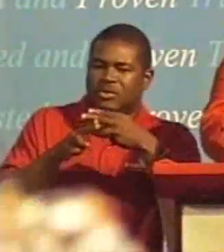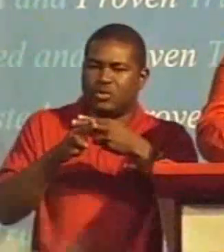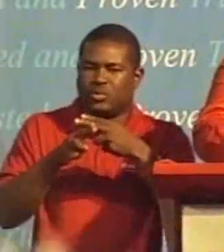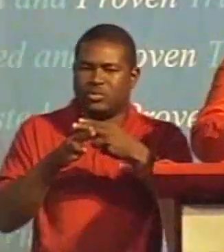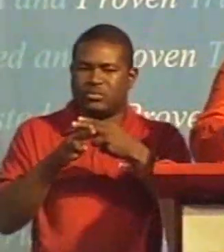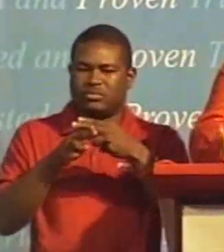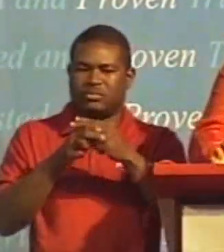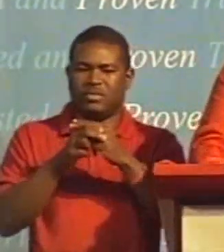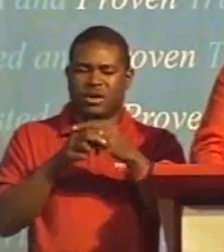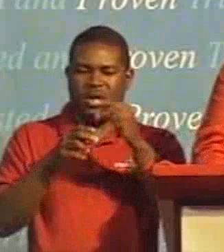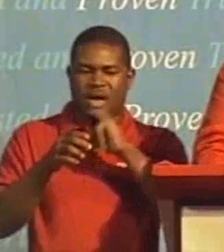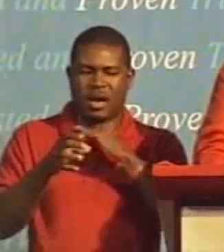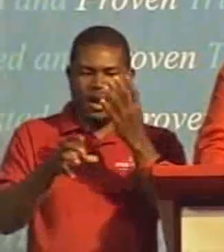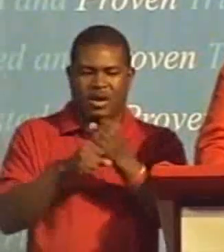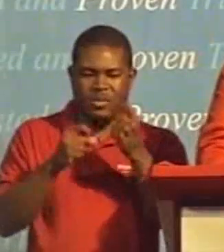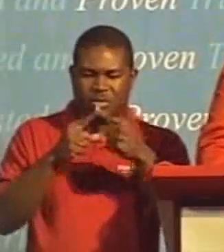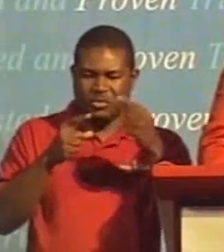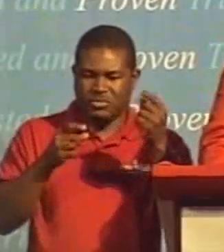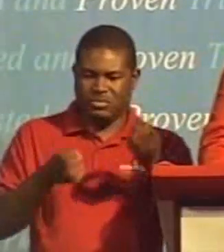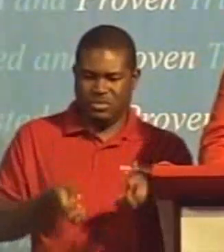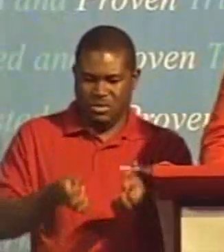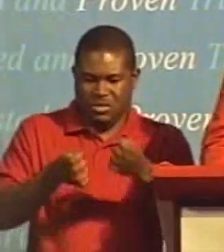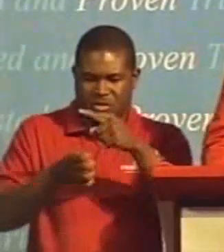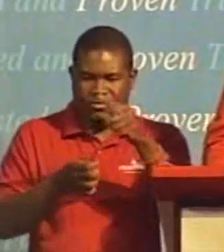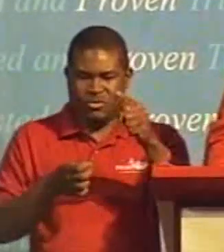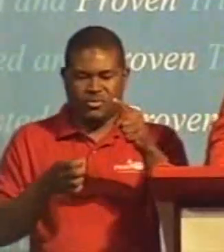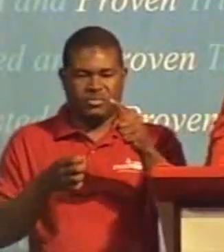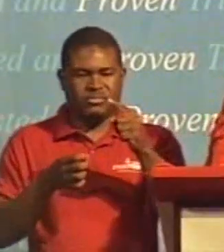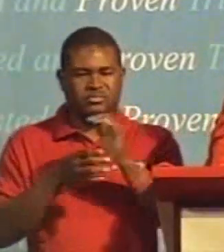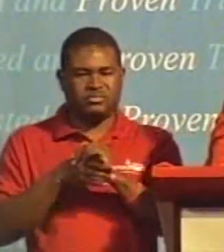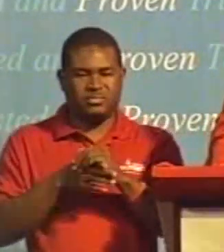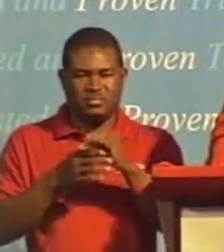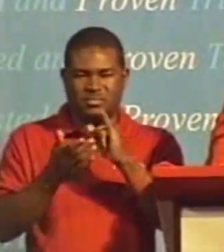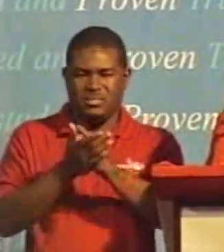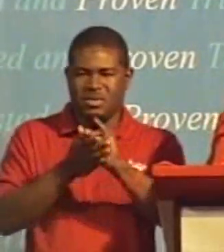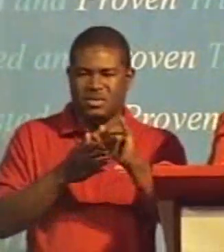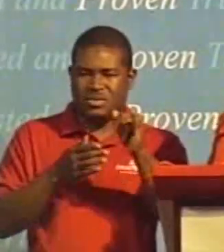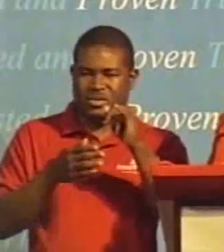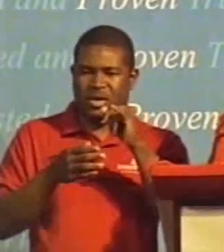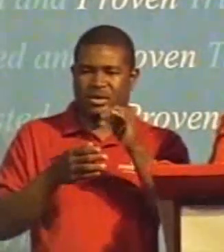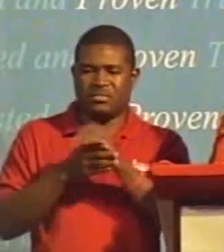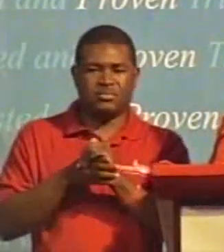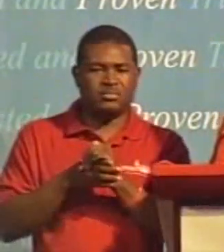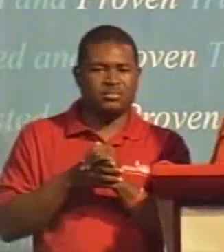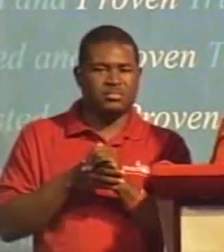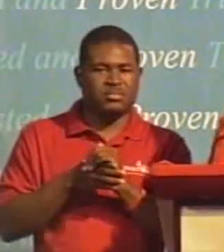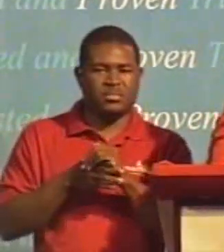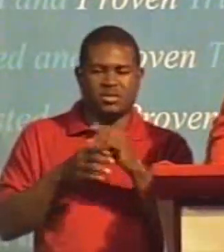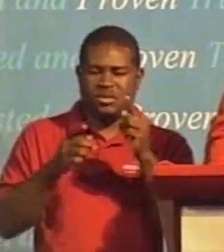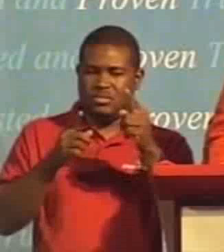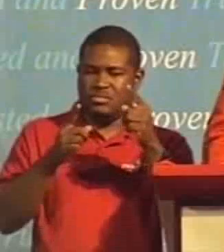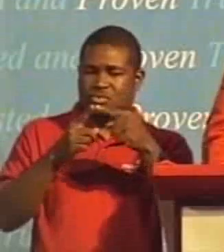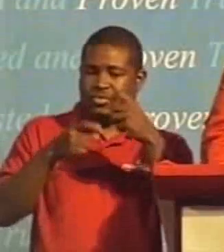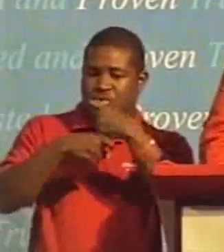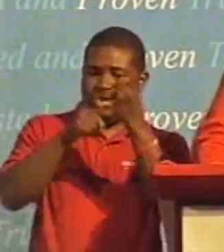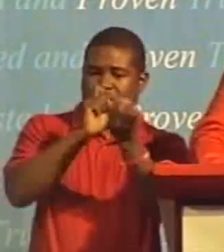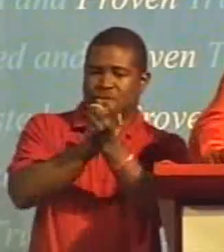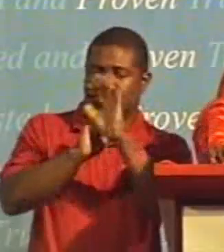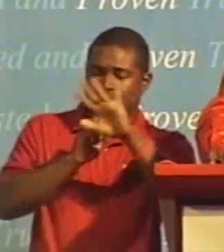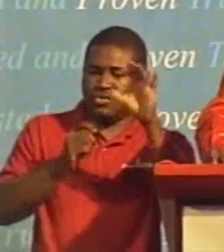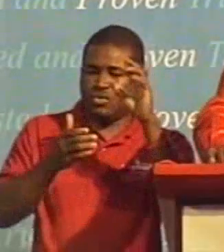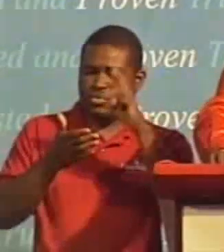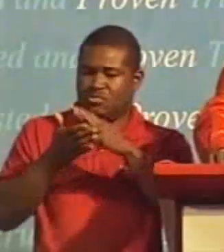I also want to encourage anyone who is persuaded to register to vote in a constituency in which they do not live to go and change their registration